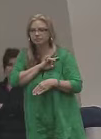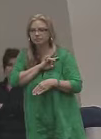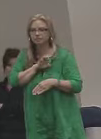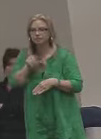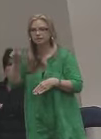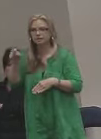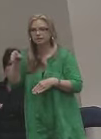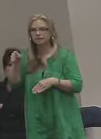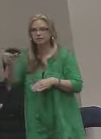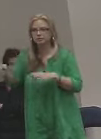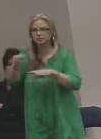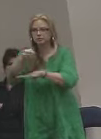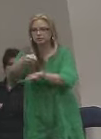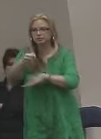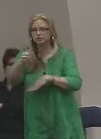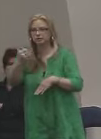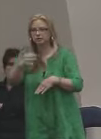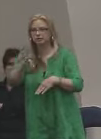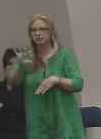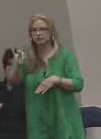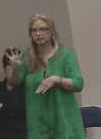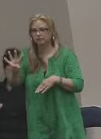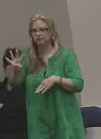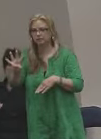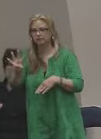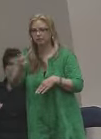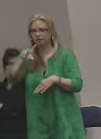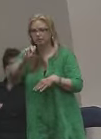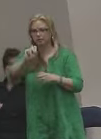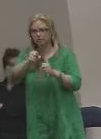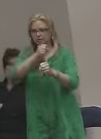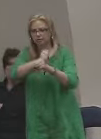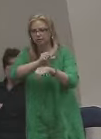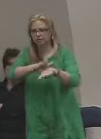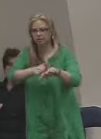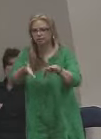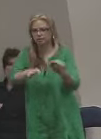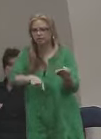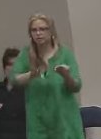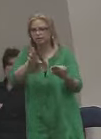He was convicted in 1984. He spent 30 years on death row